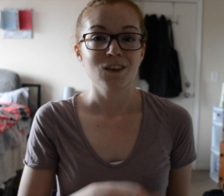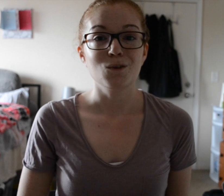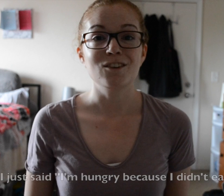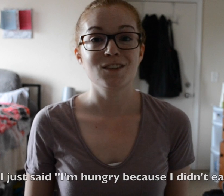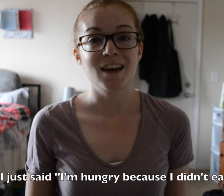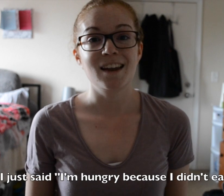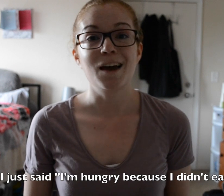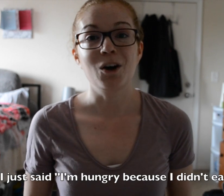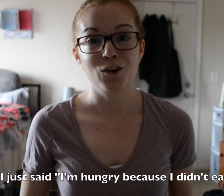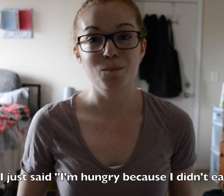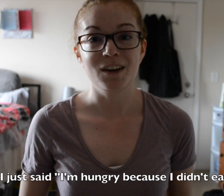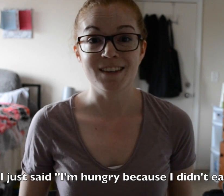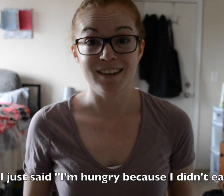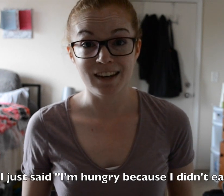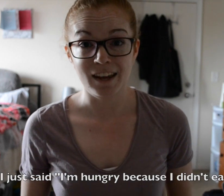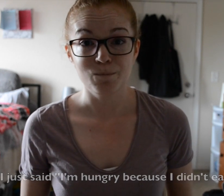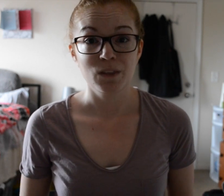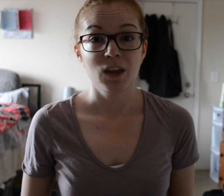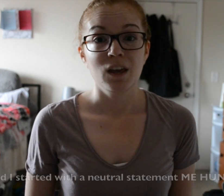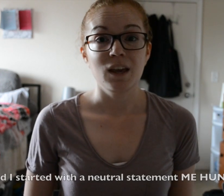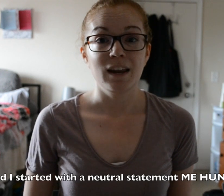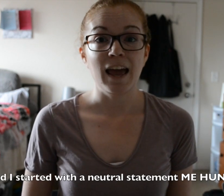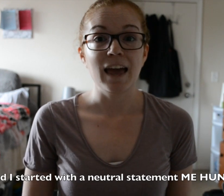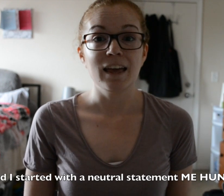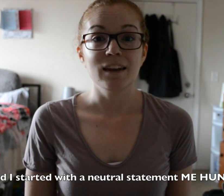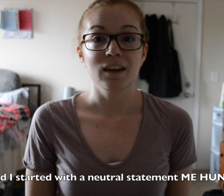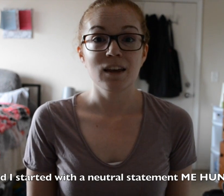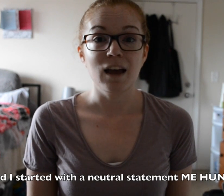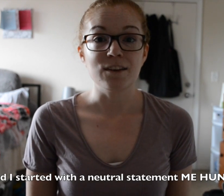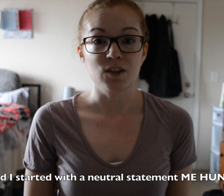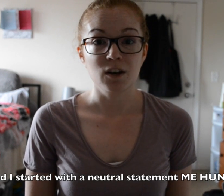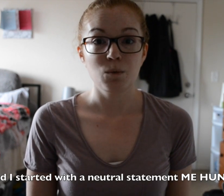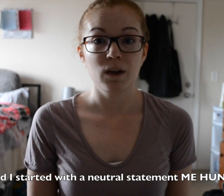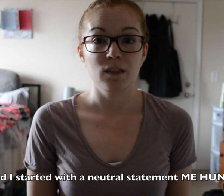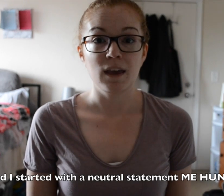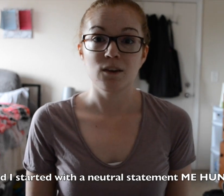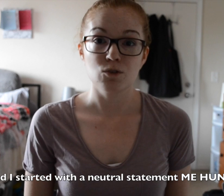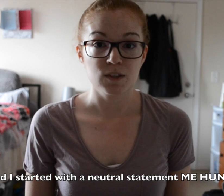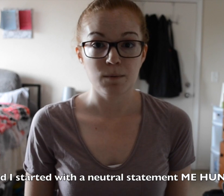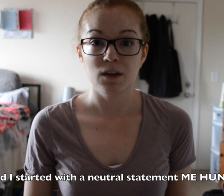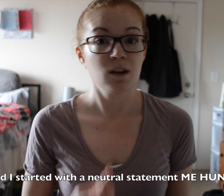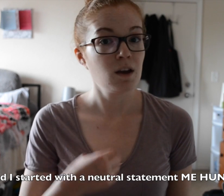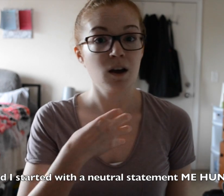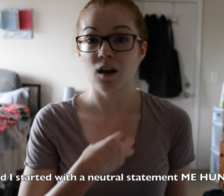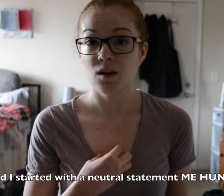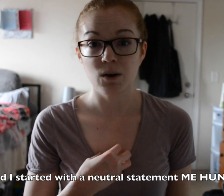so I just said I'm hungry because I didn't eat. And I started with a neutral statement,